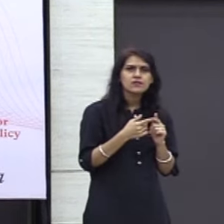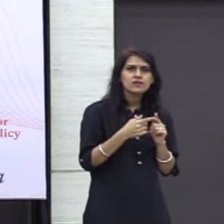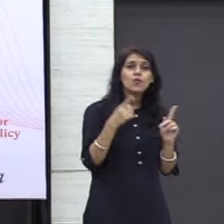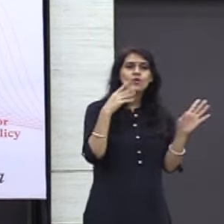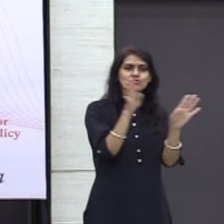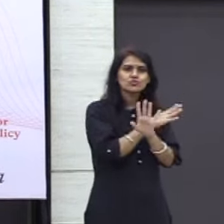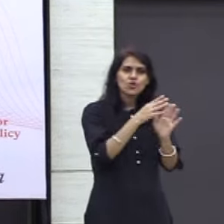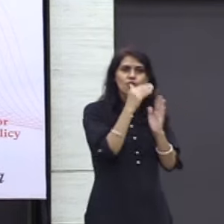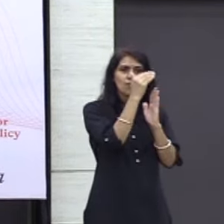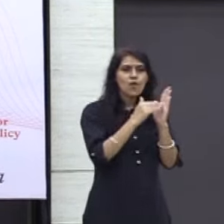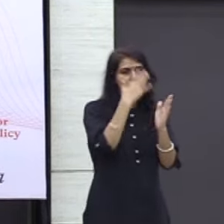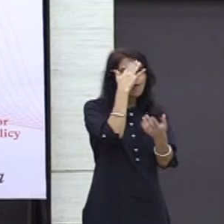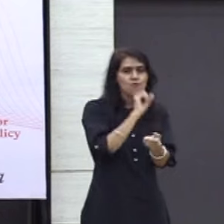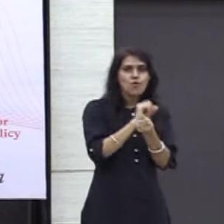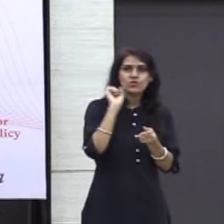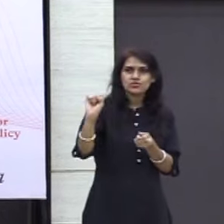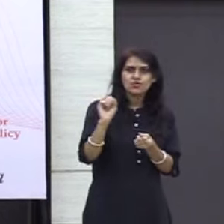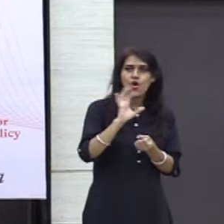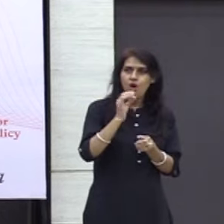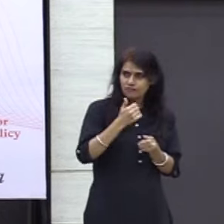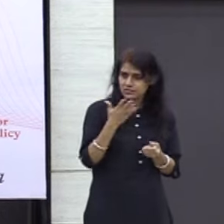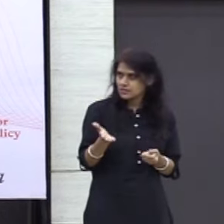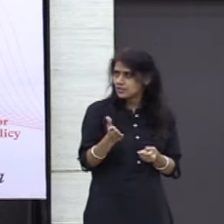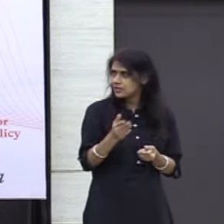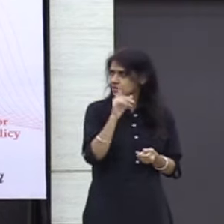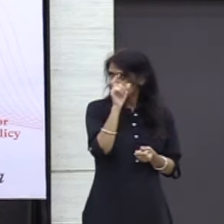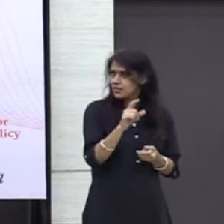statutes vest in police officers. Yep. There is vagueness, right, in the